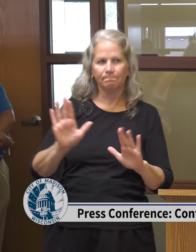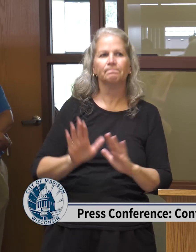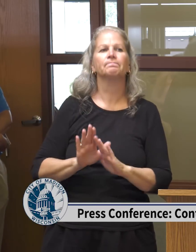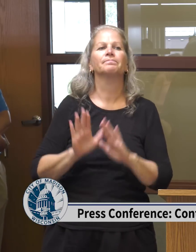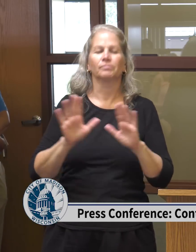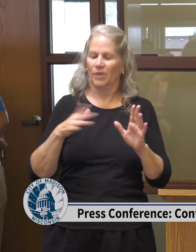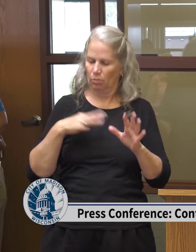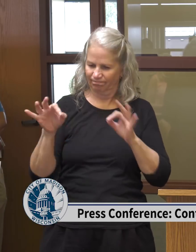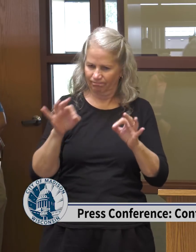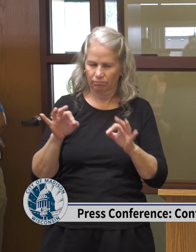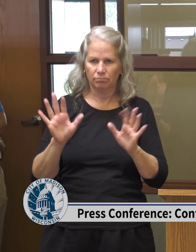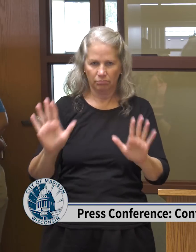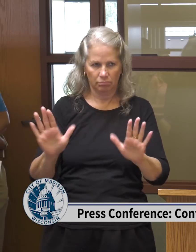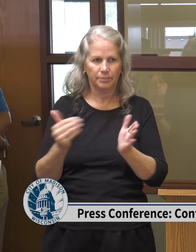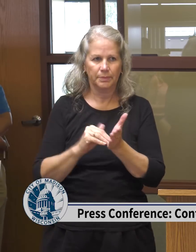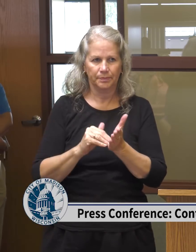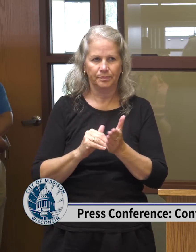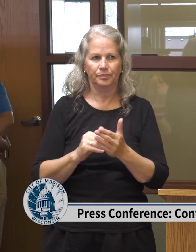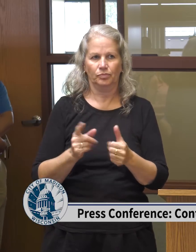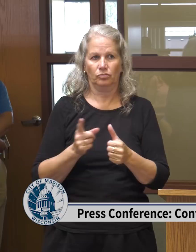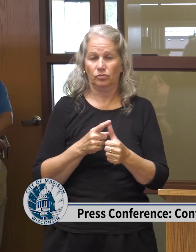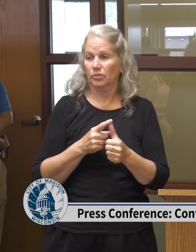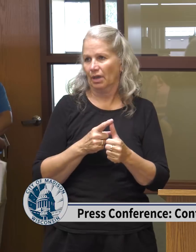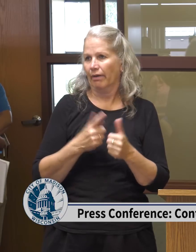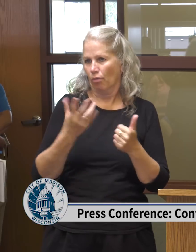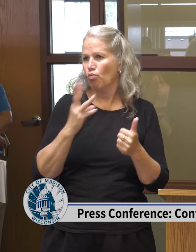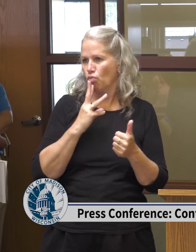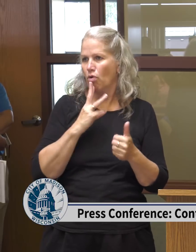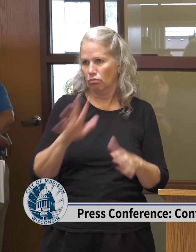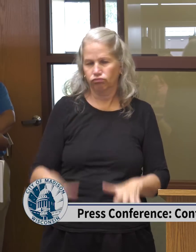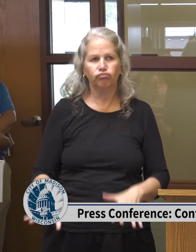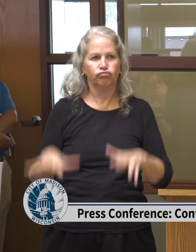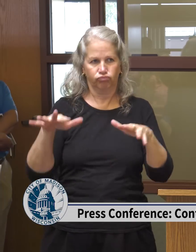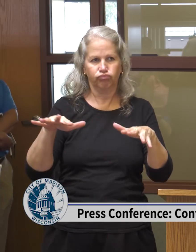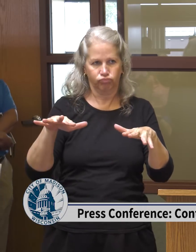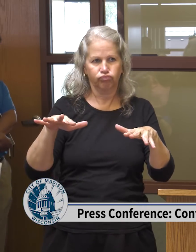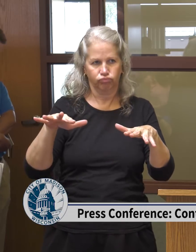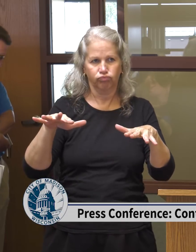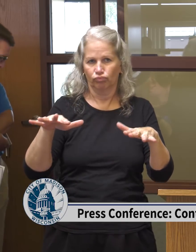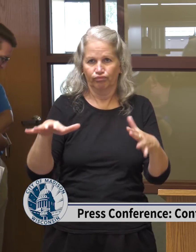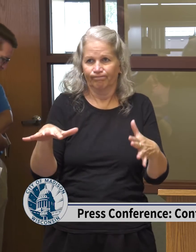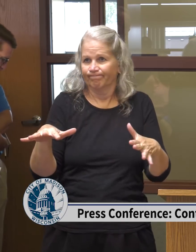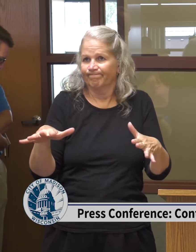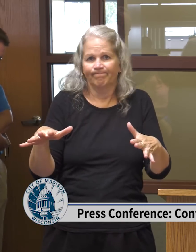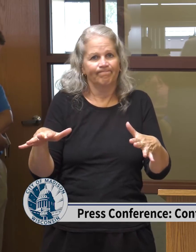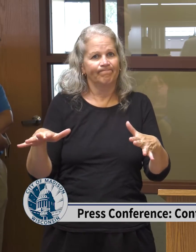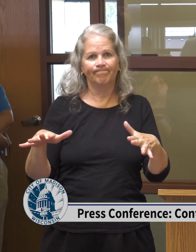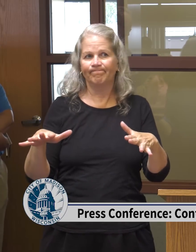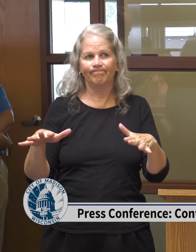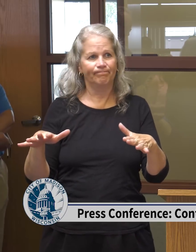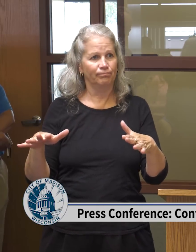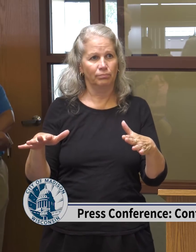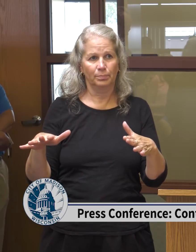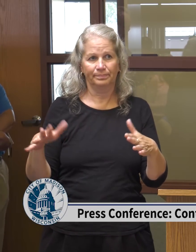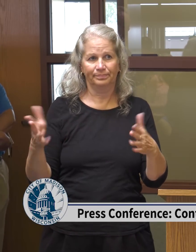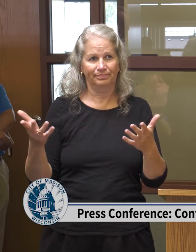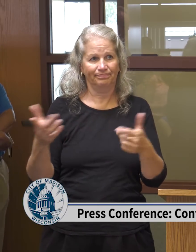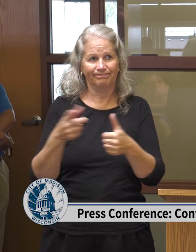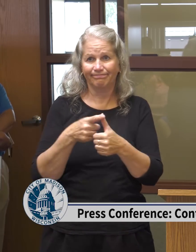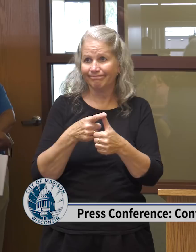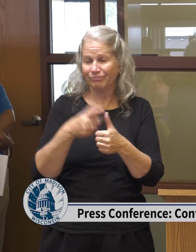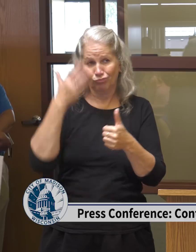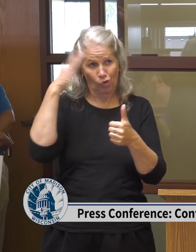It's flooded water. We have no knowledge of any bacterial